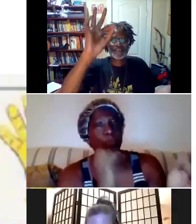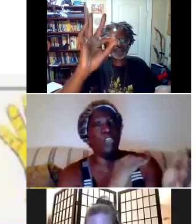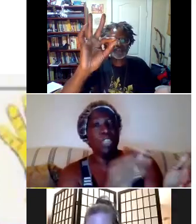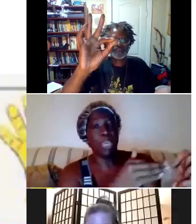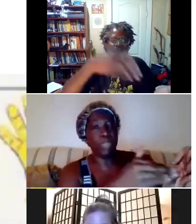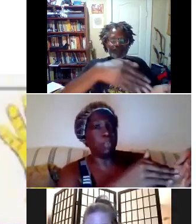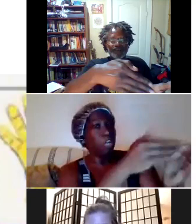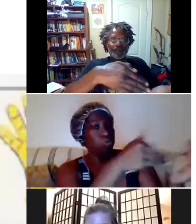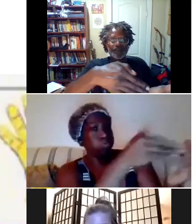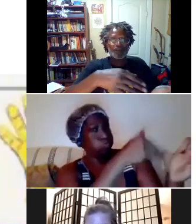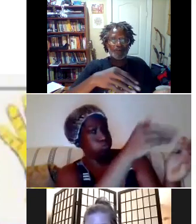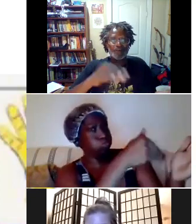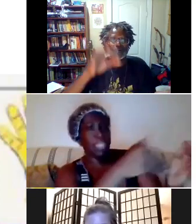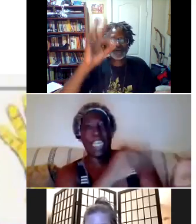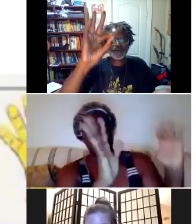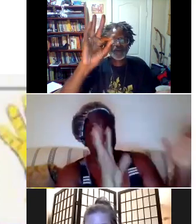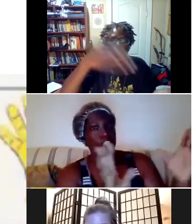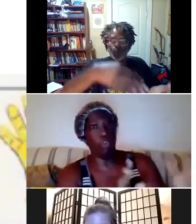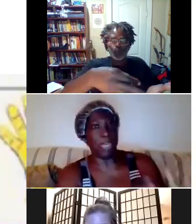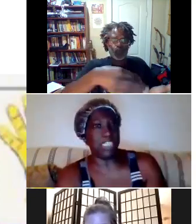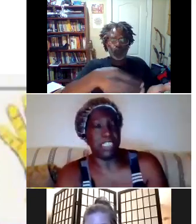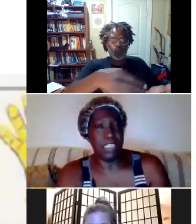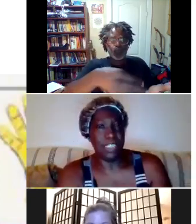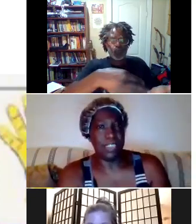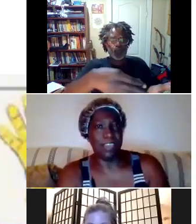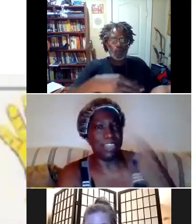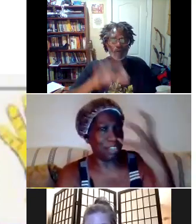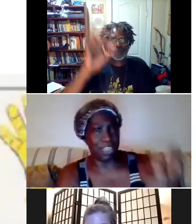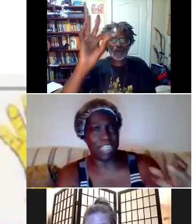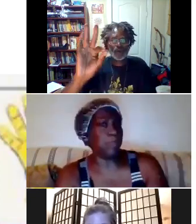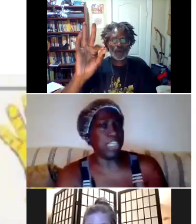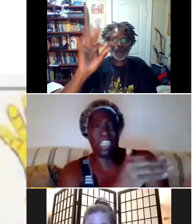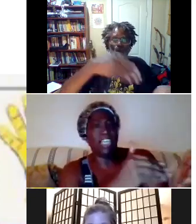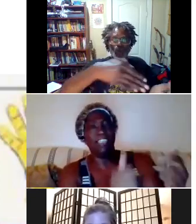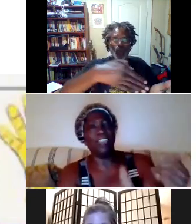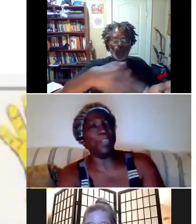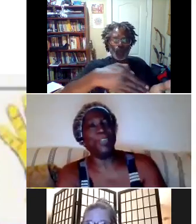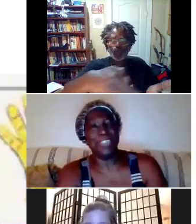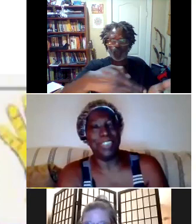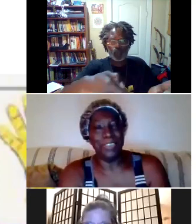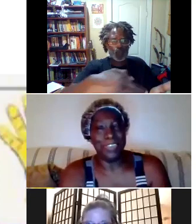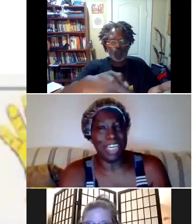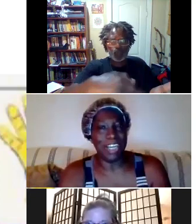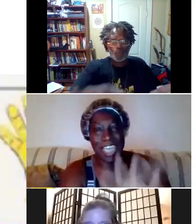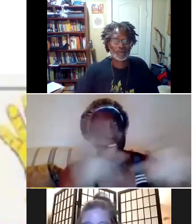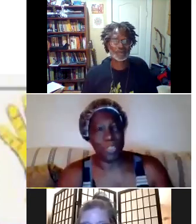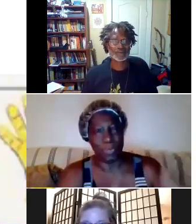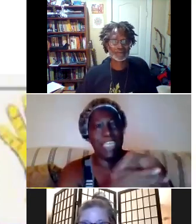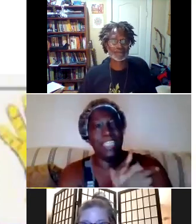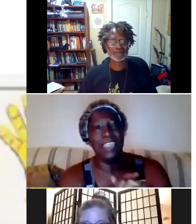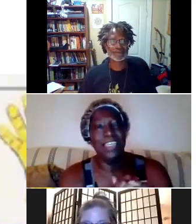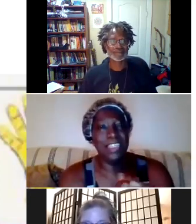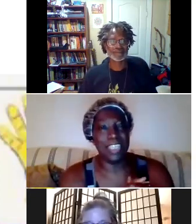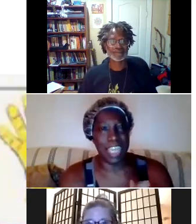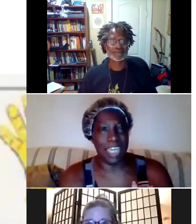and they would do that with their mouth. Like it's just so much. And the expression, like, so all that goes